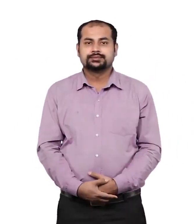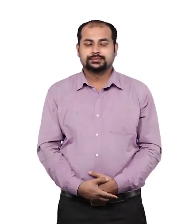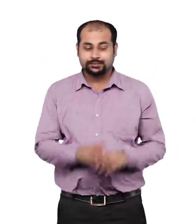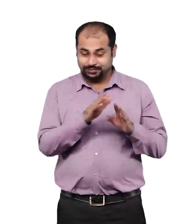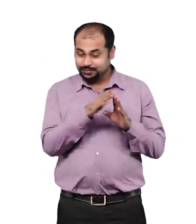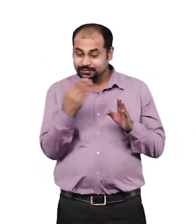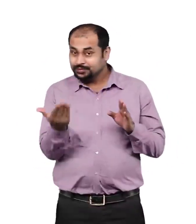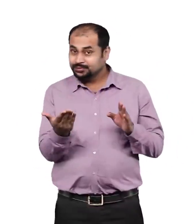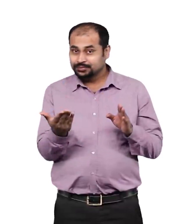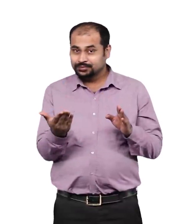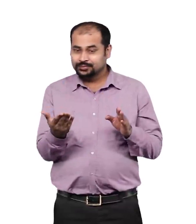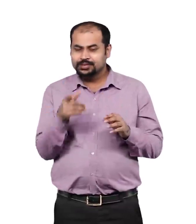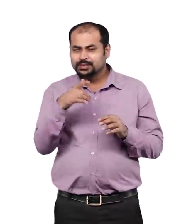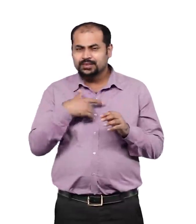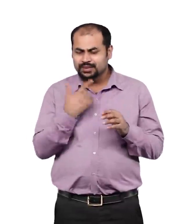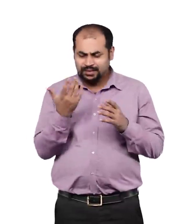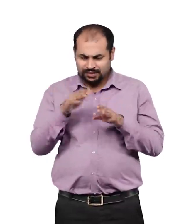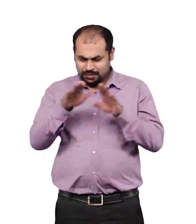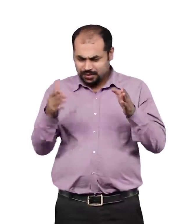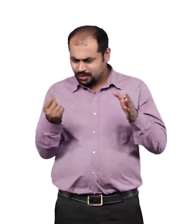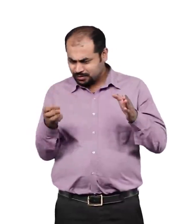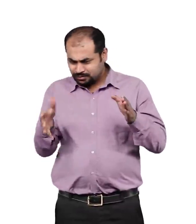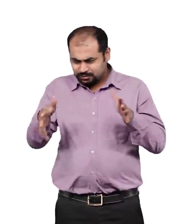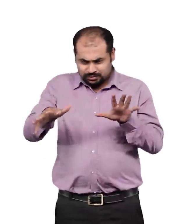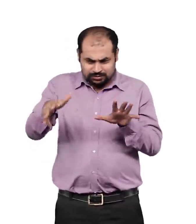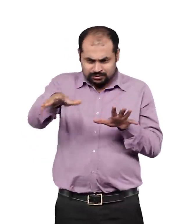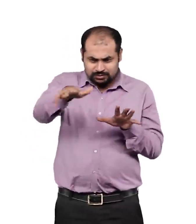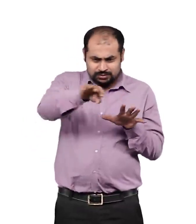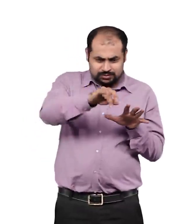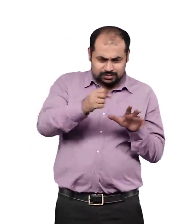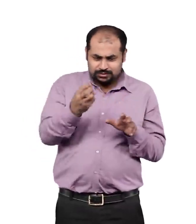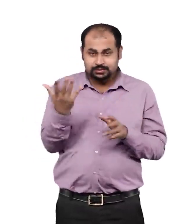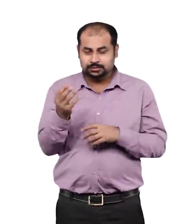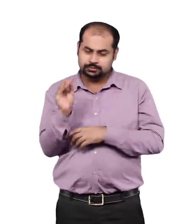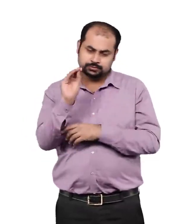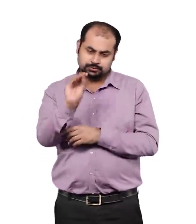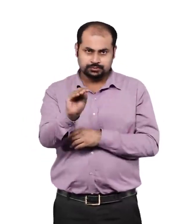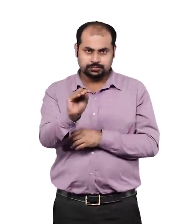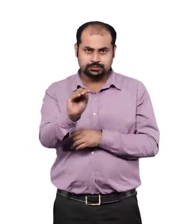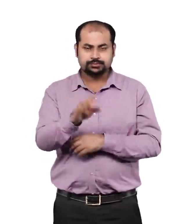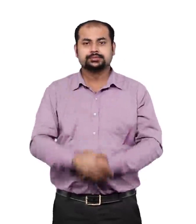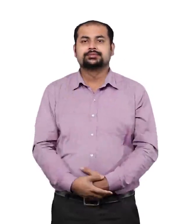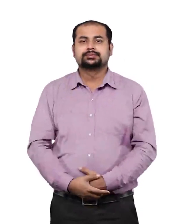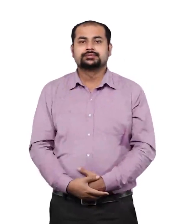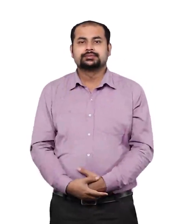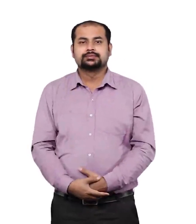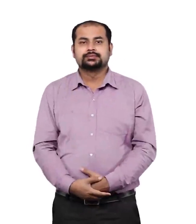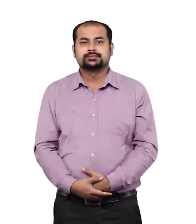Column 2, my guess, dash, hands, pans. Column 3, my result,